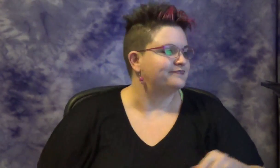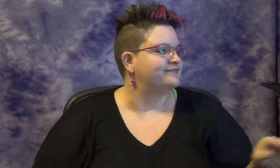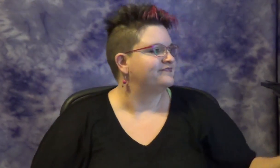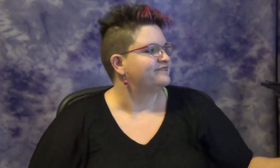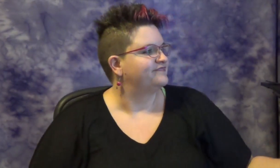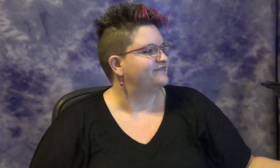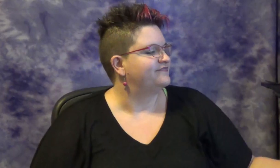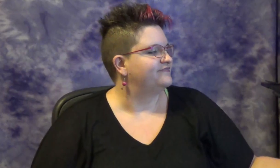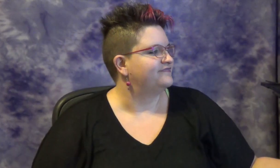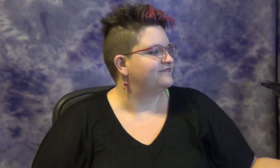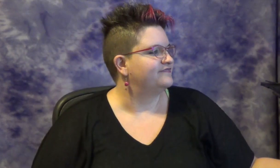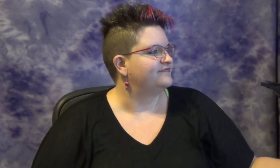deeply rooted in the community.